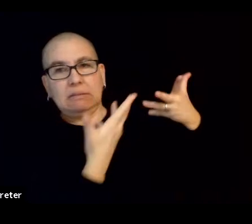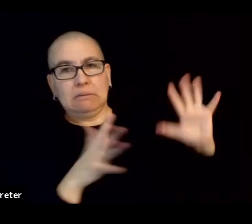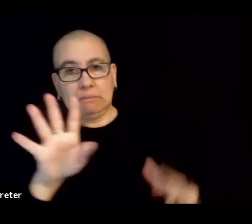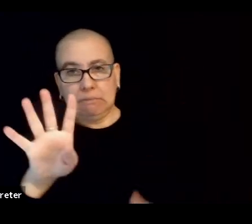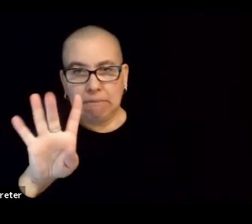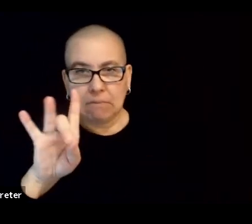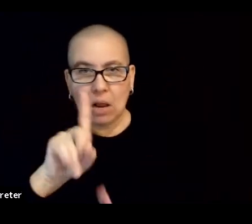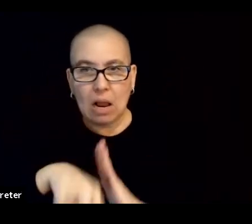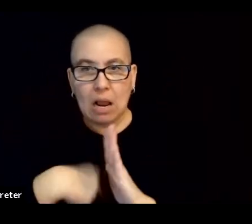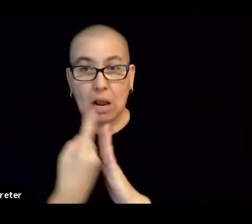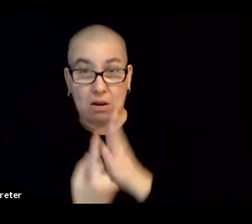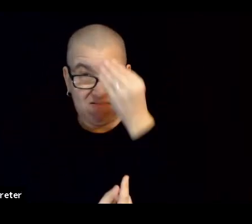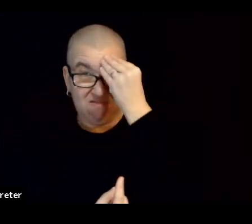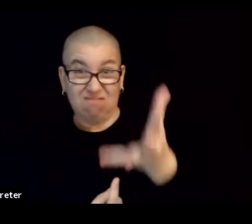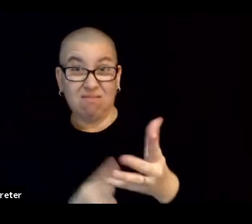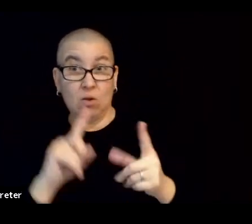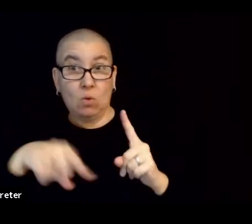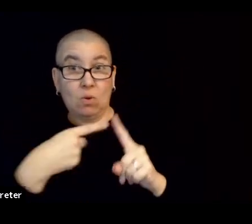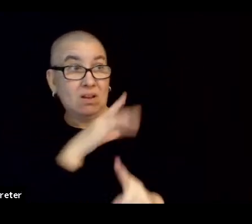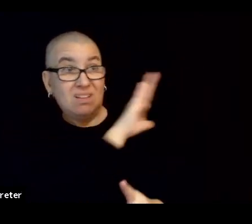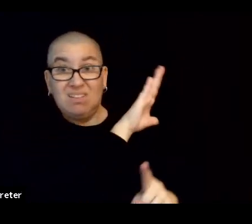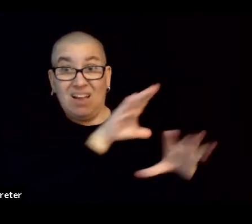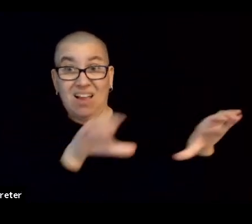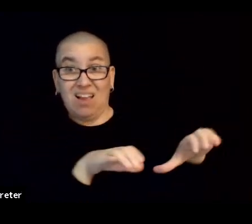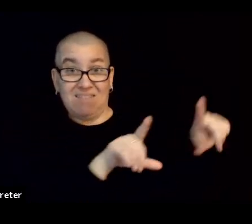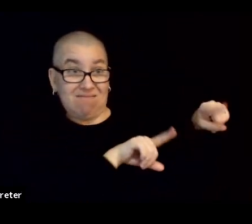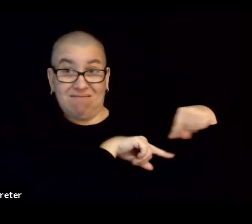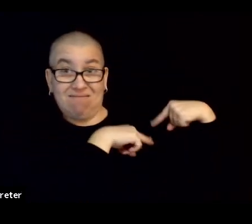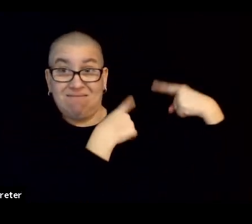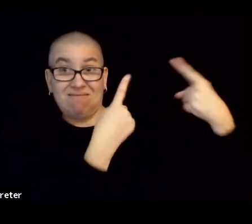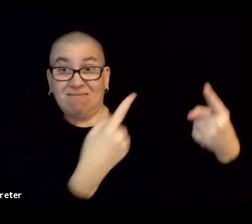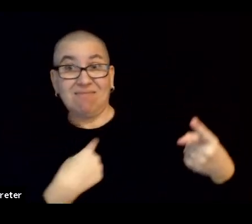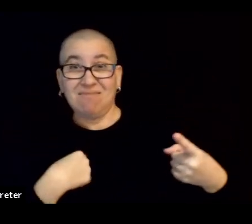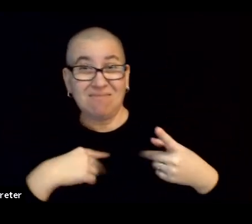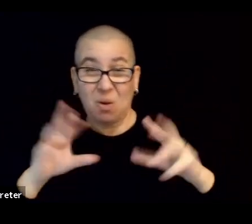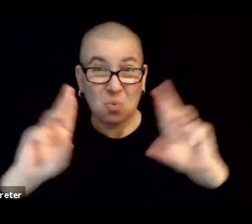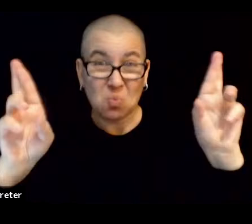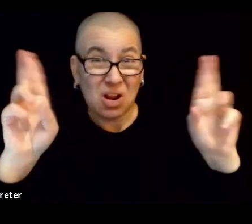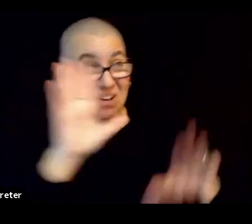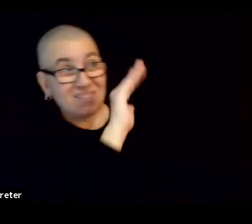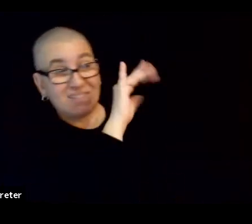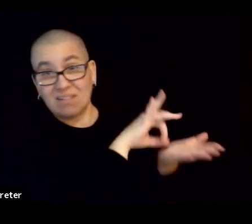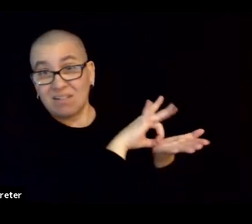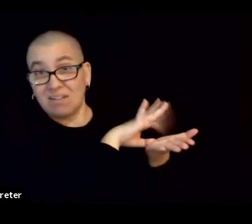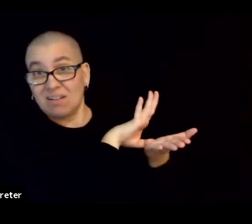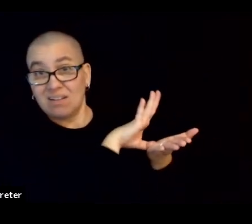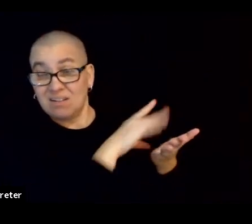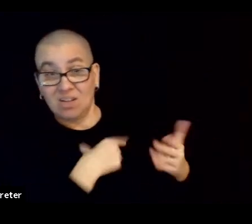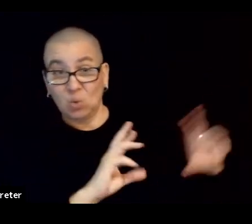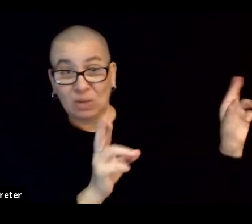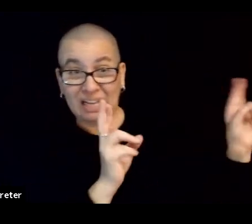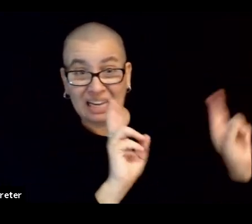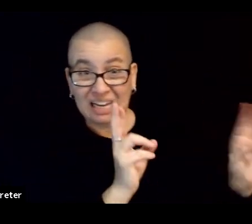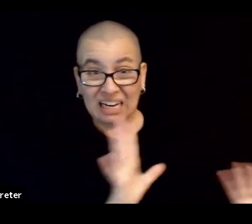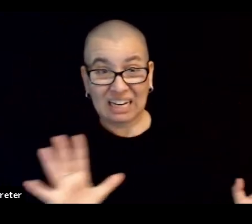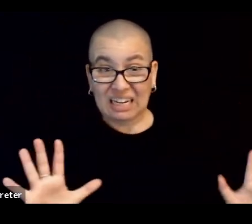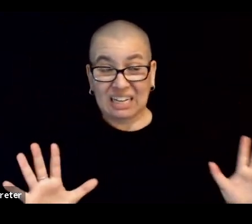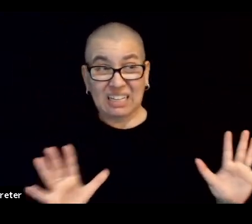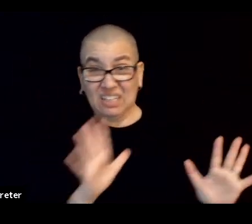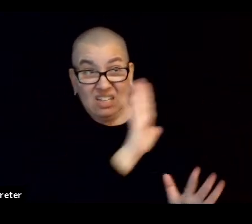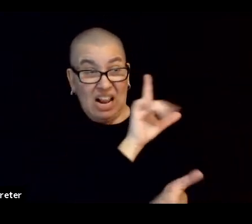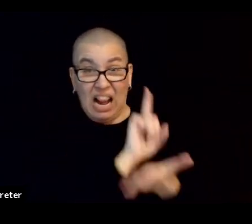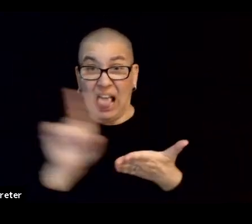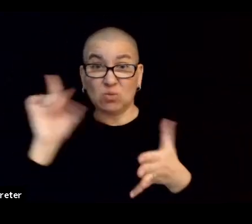With that being said, I think we're going to have to, and we hope for, as Jan said, I'm on the phone daily with folks